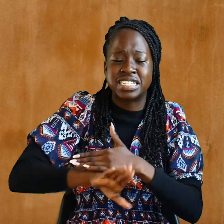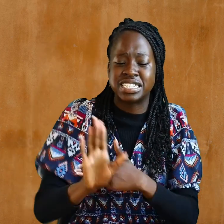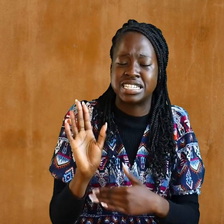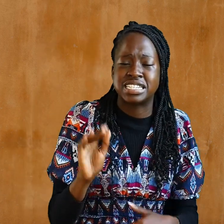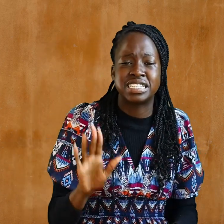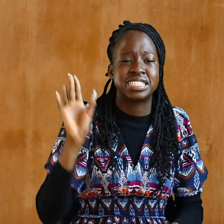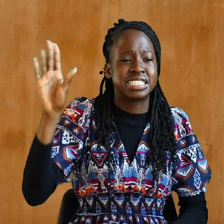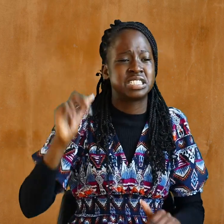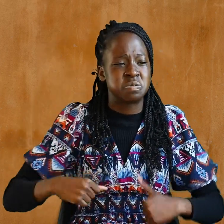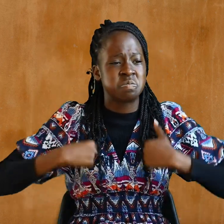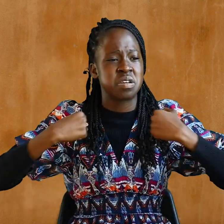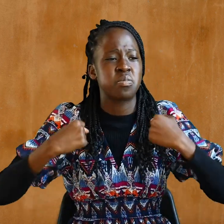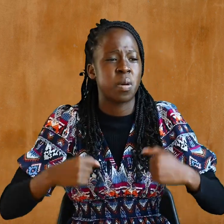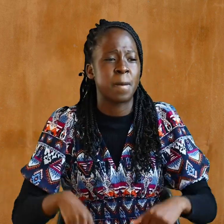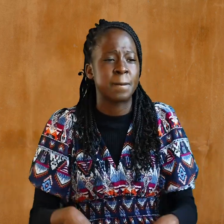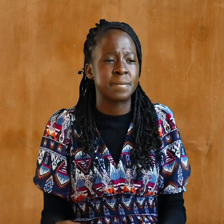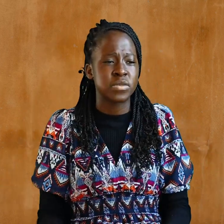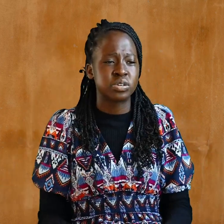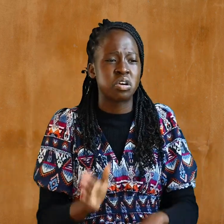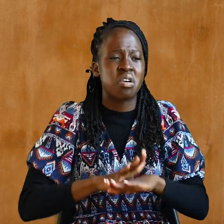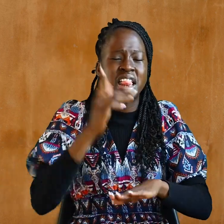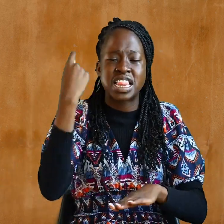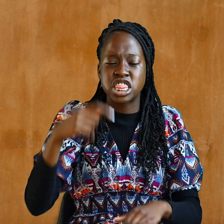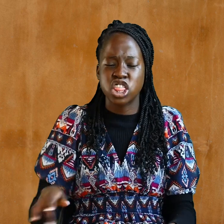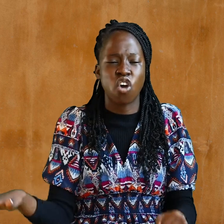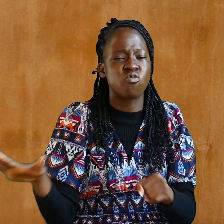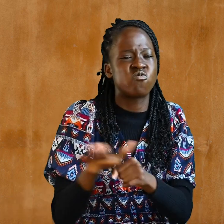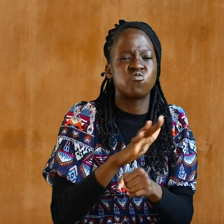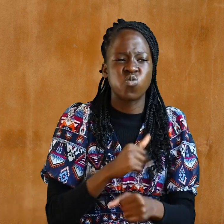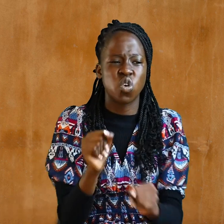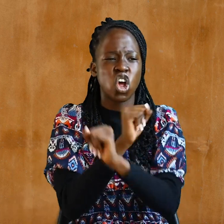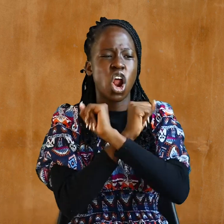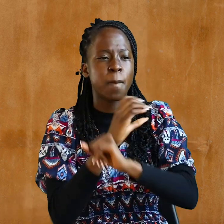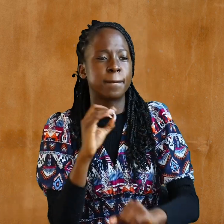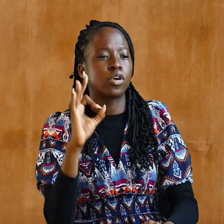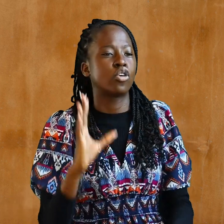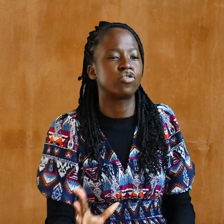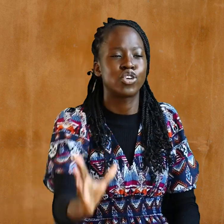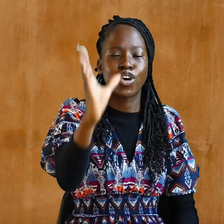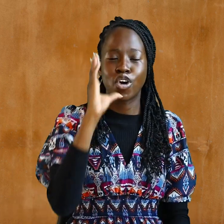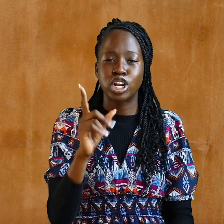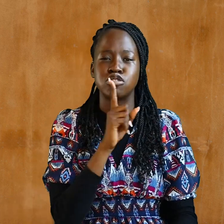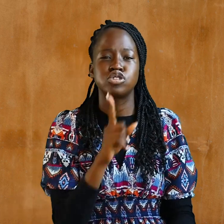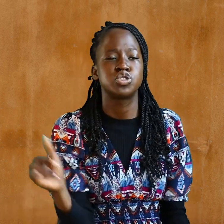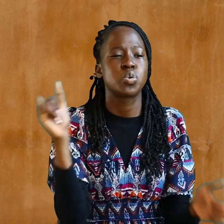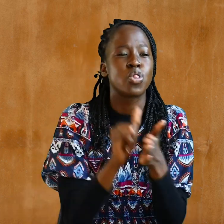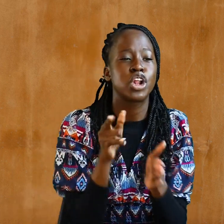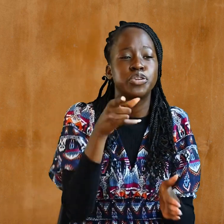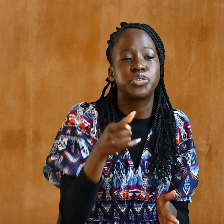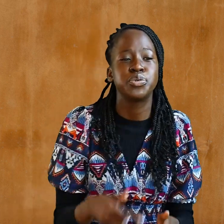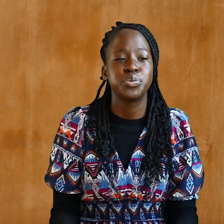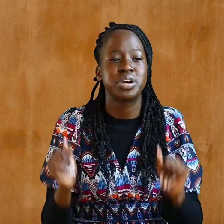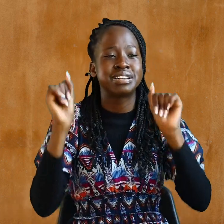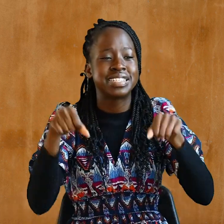power. Put on the full armor of God so that you can take your